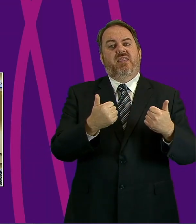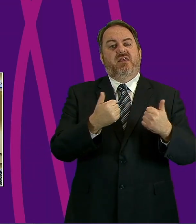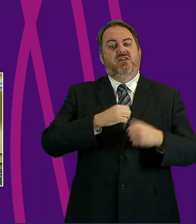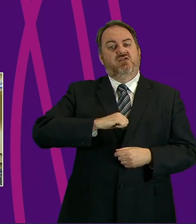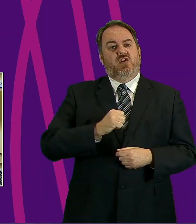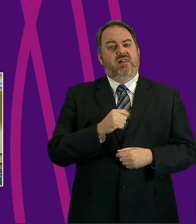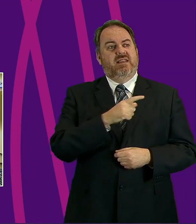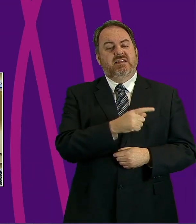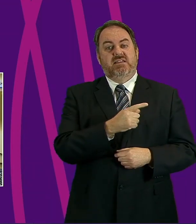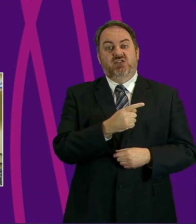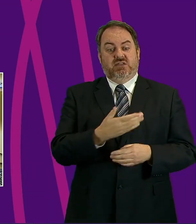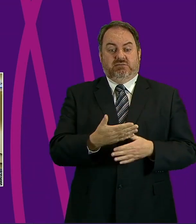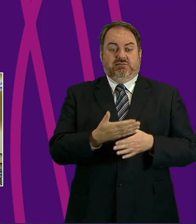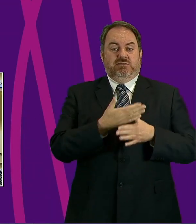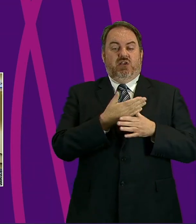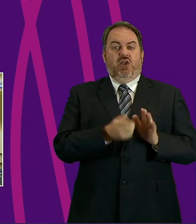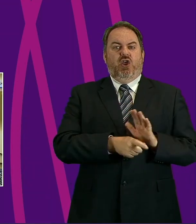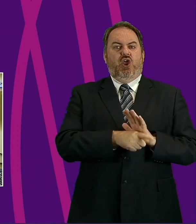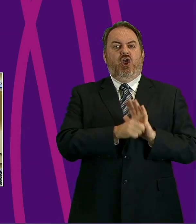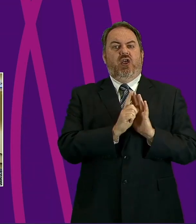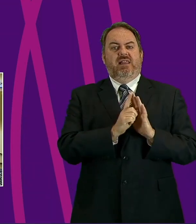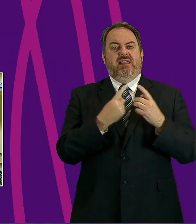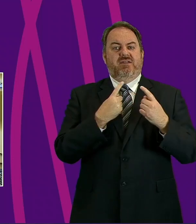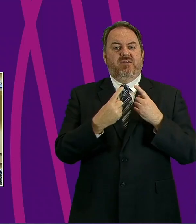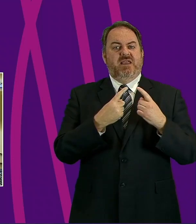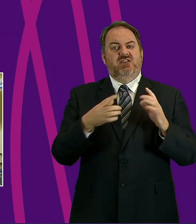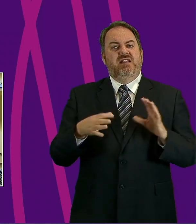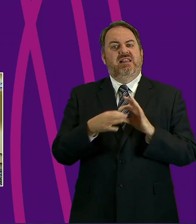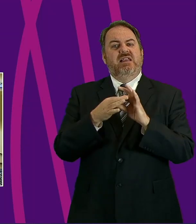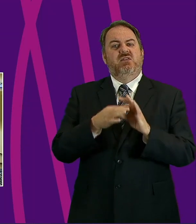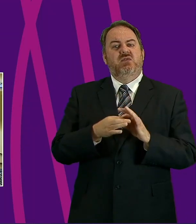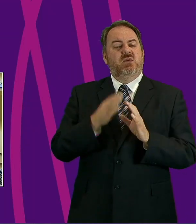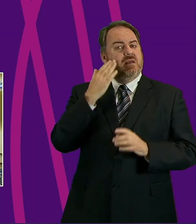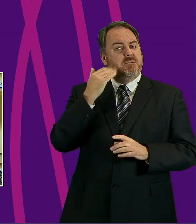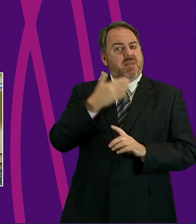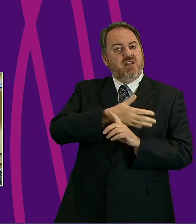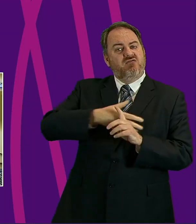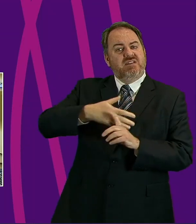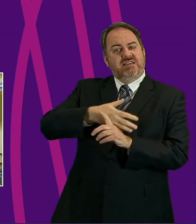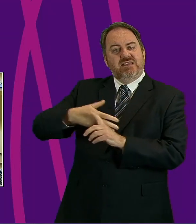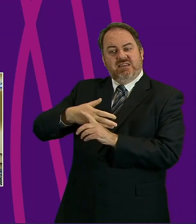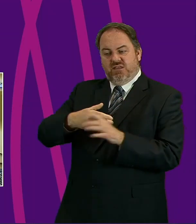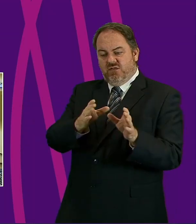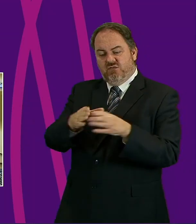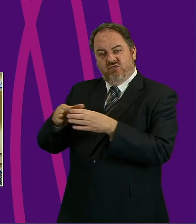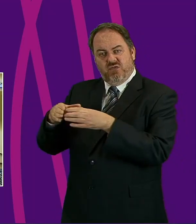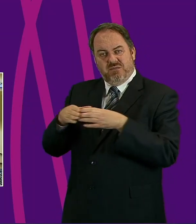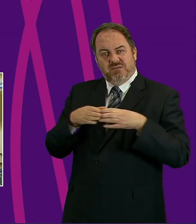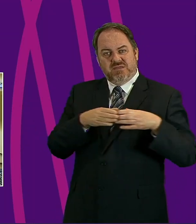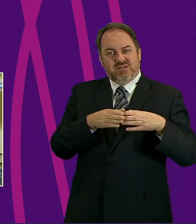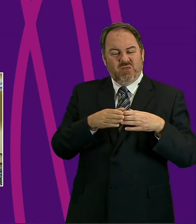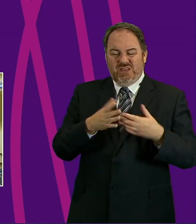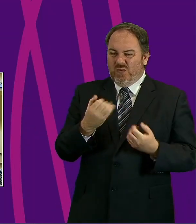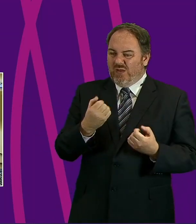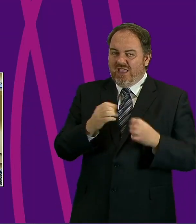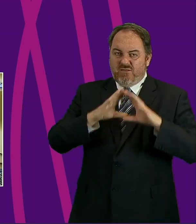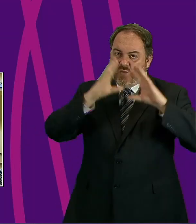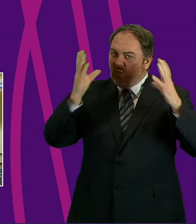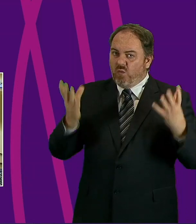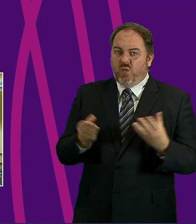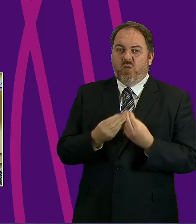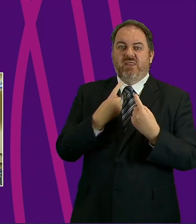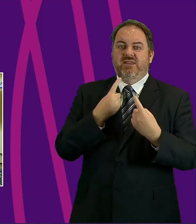preliminary, analysis of COVID cases amongst minority ethnic communities. While the data is very limited and further analysis is being